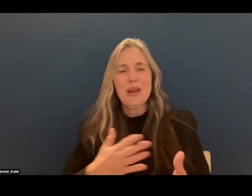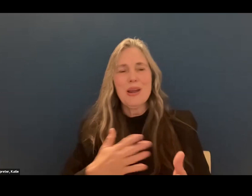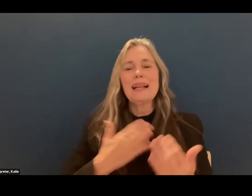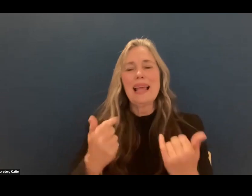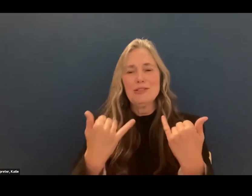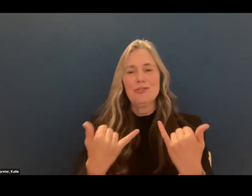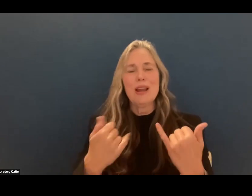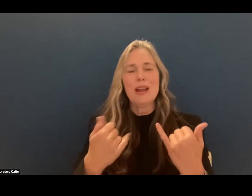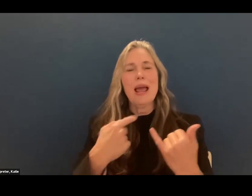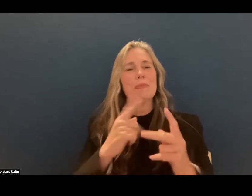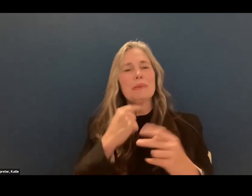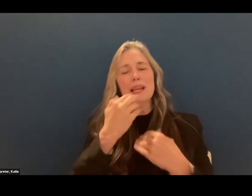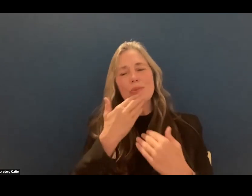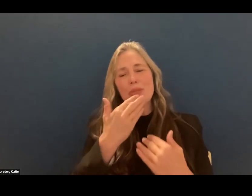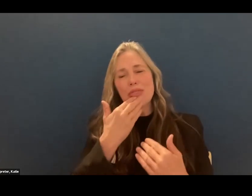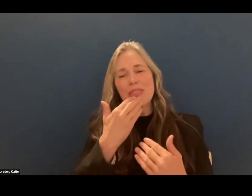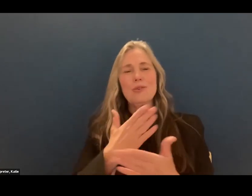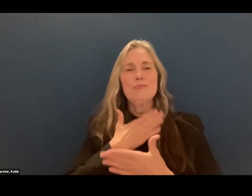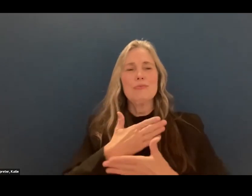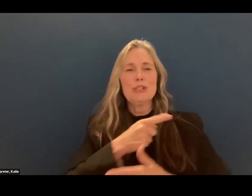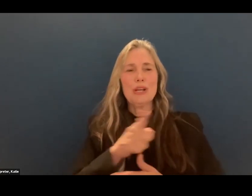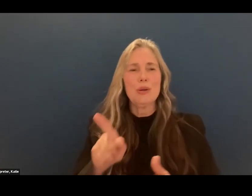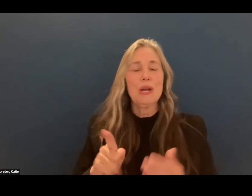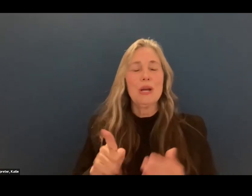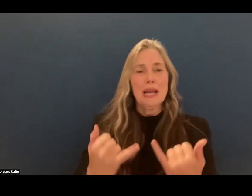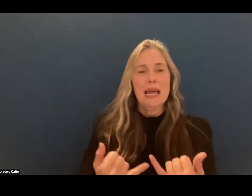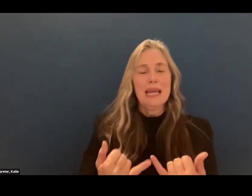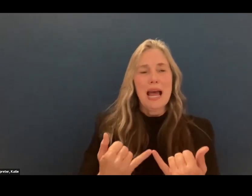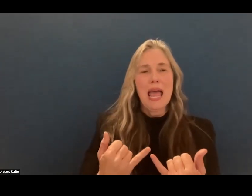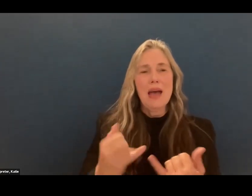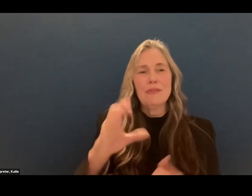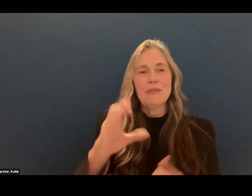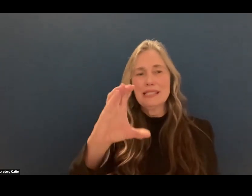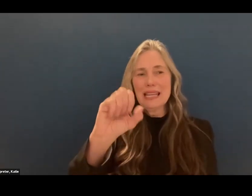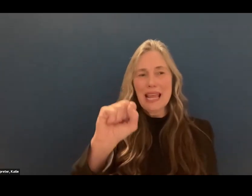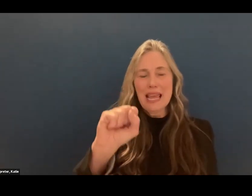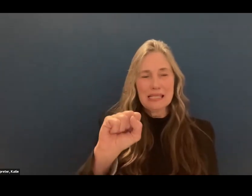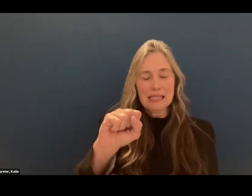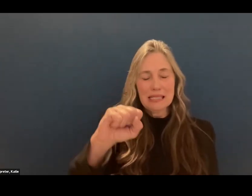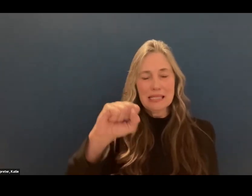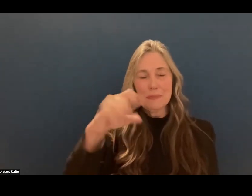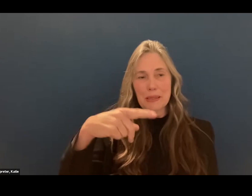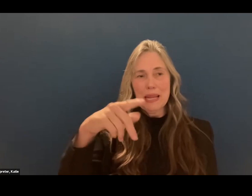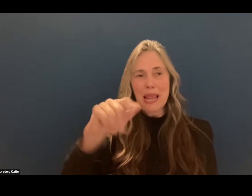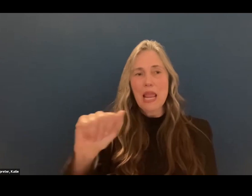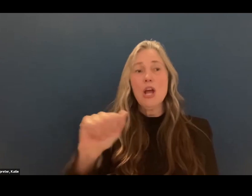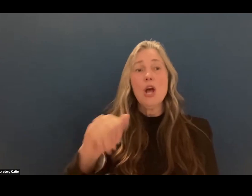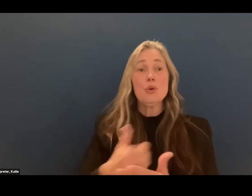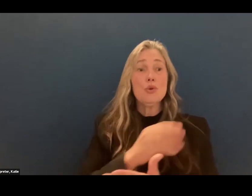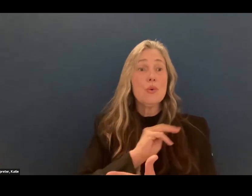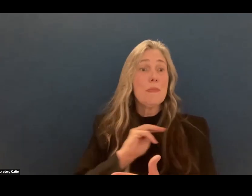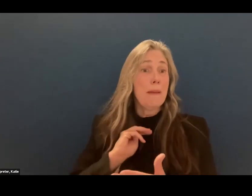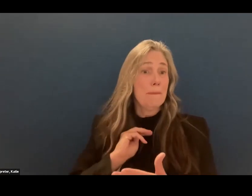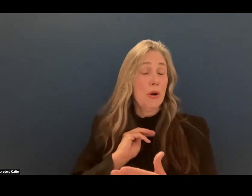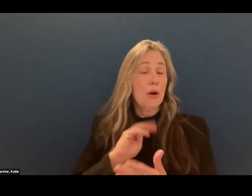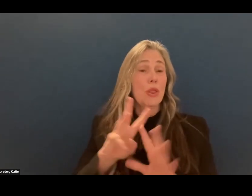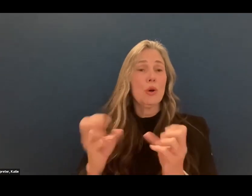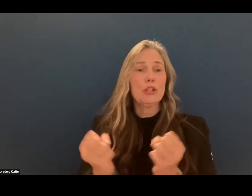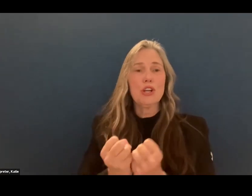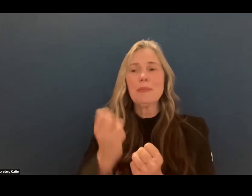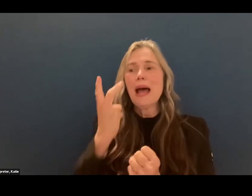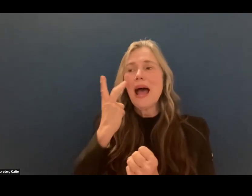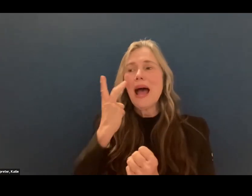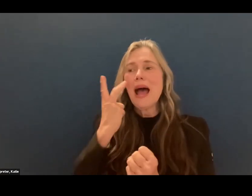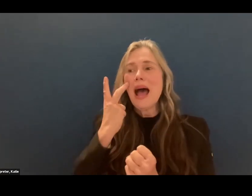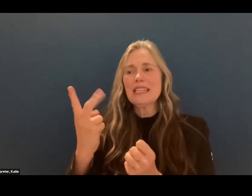last board meeting, I've completed the CSBA new member workshop. I met individually and listened to the perspectives of 3 different